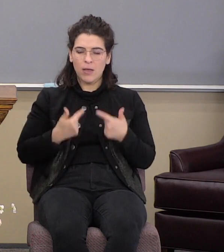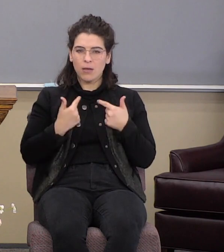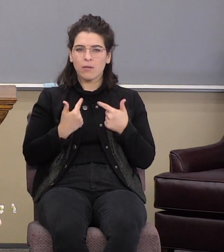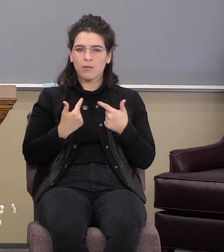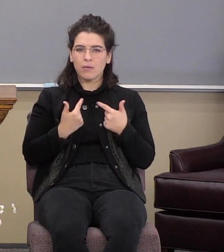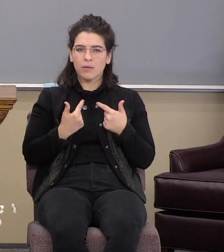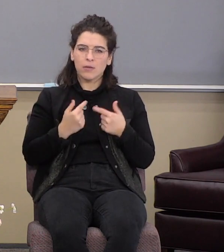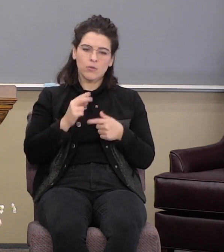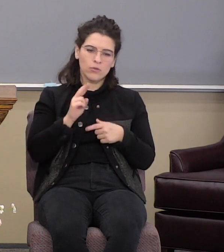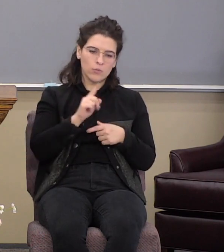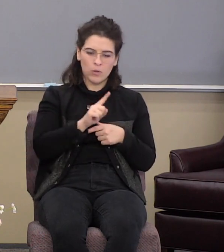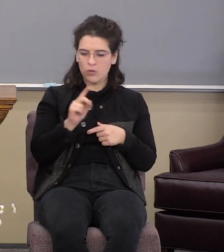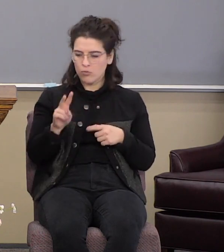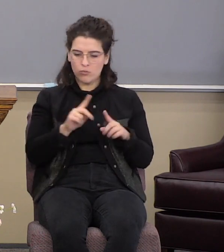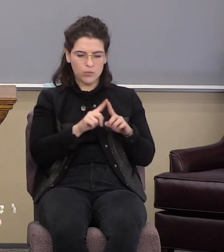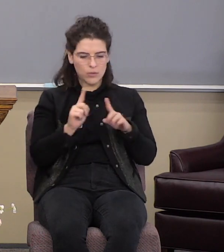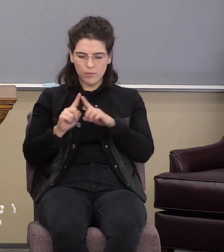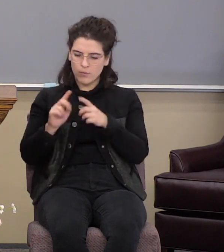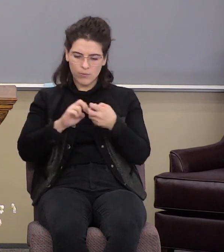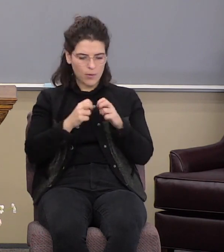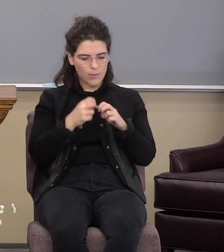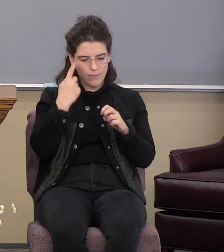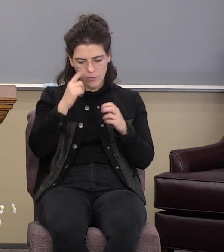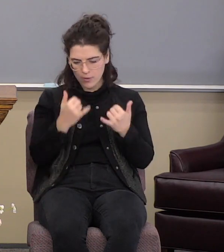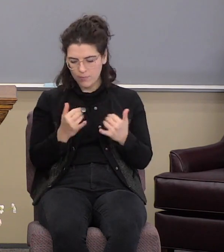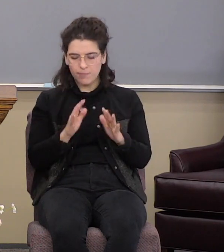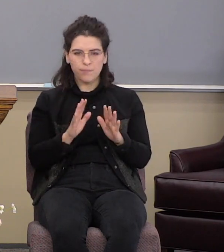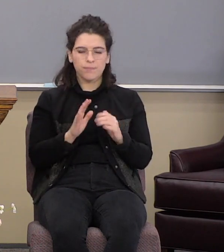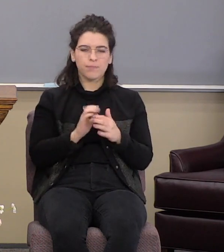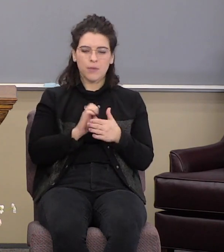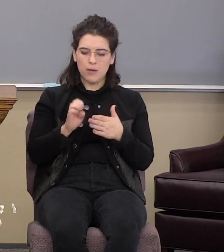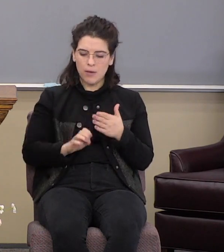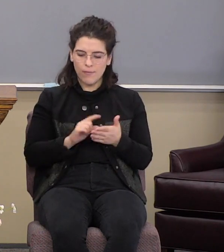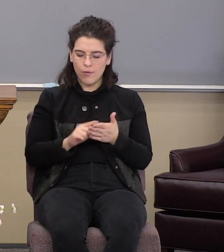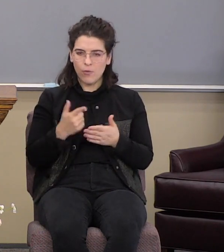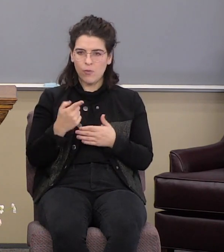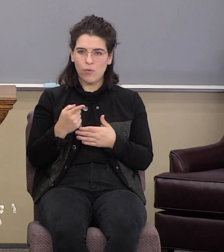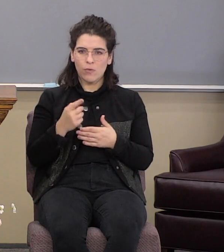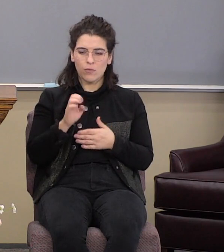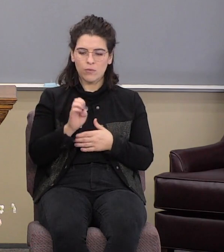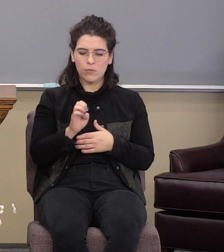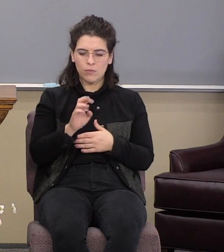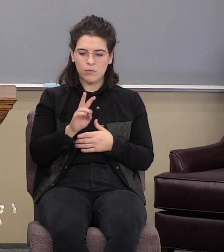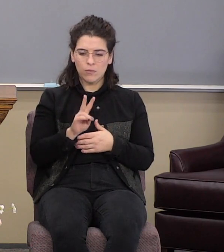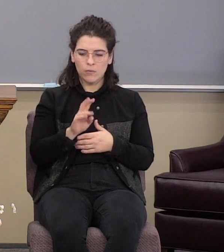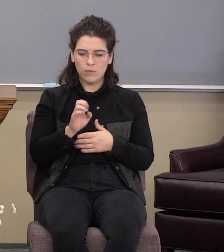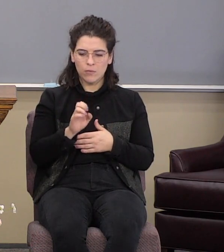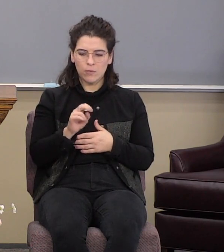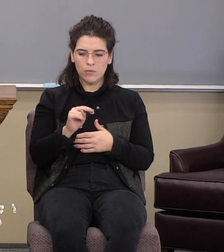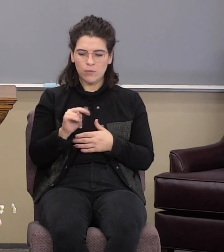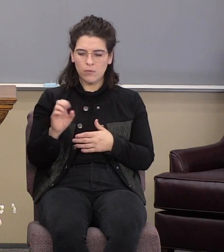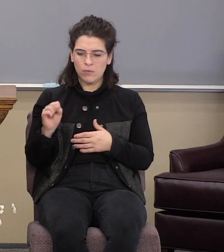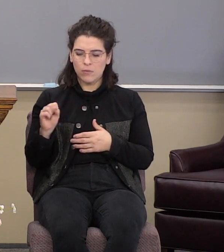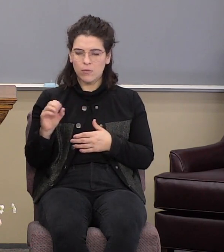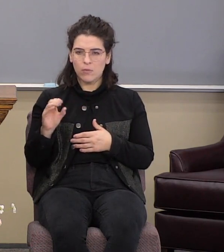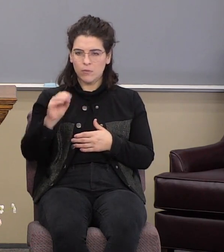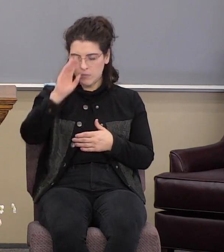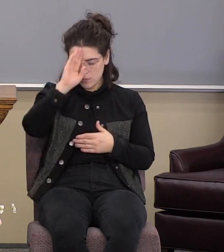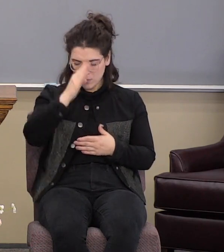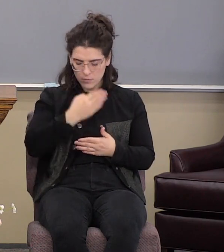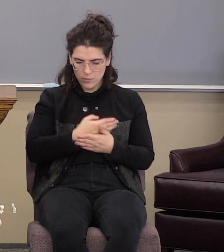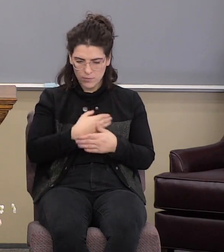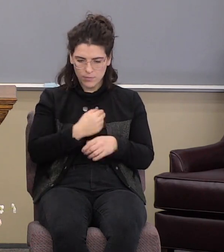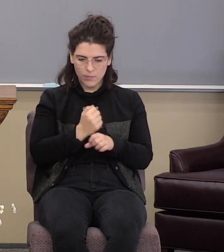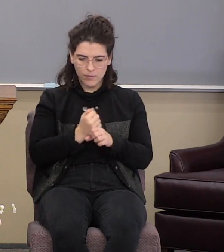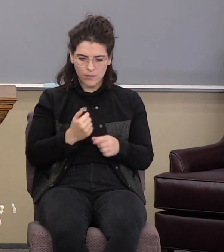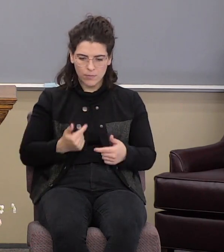two different issues, but don't worry for now. Now, look at the end of verse 21. "Even so the Son